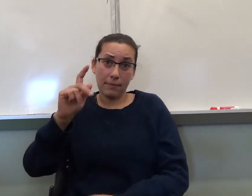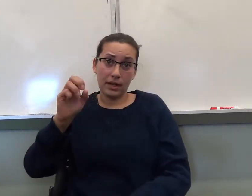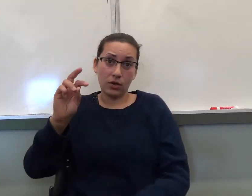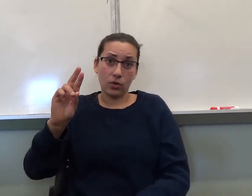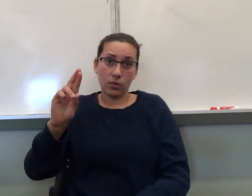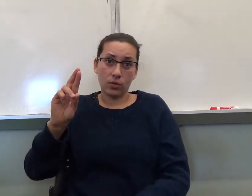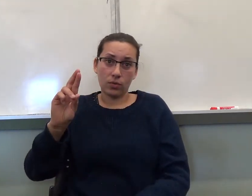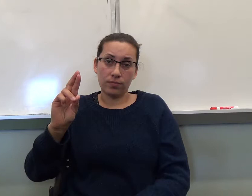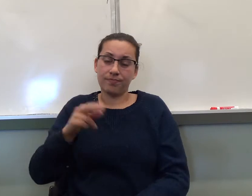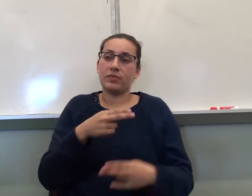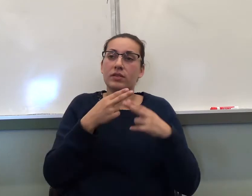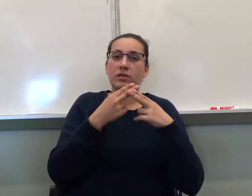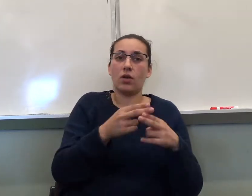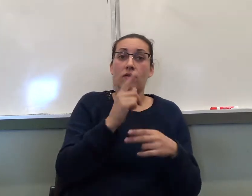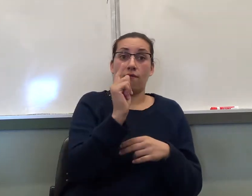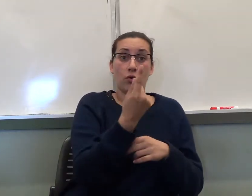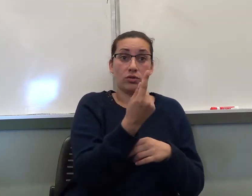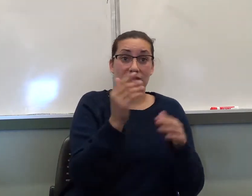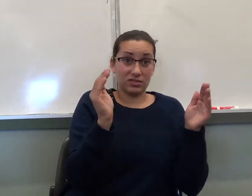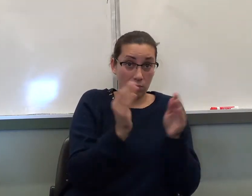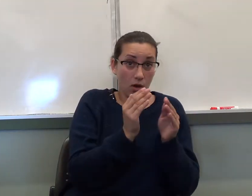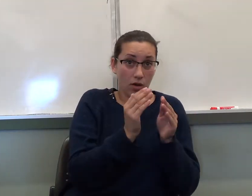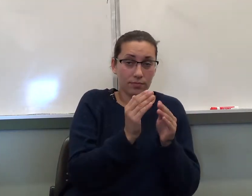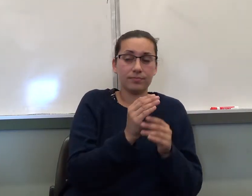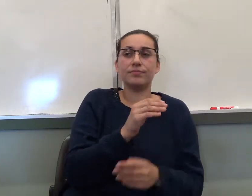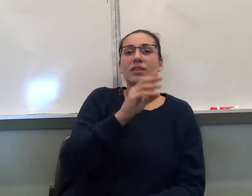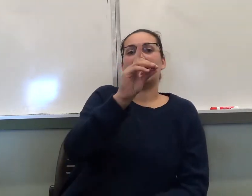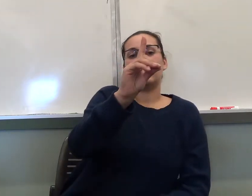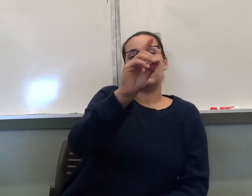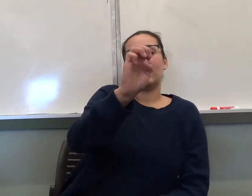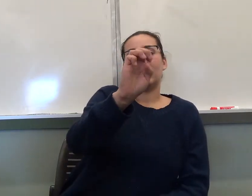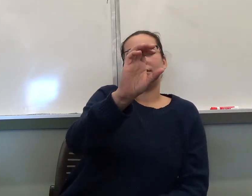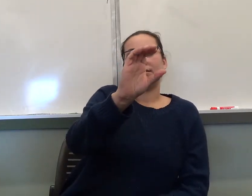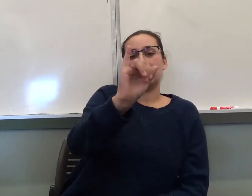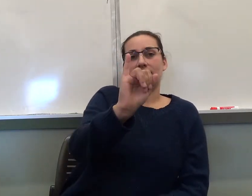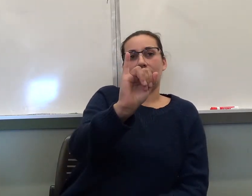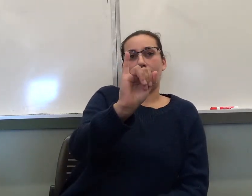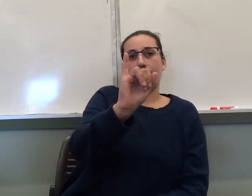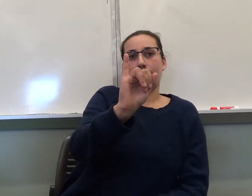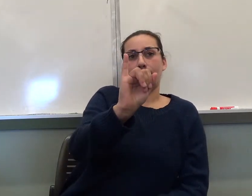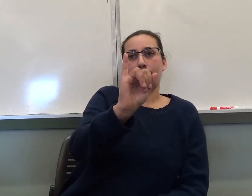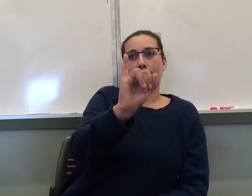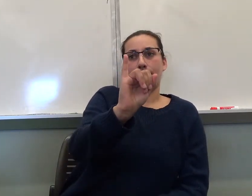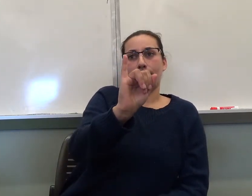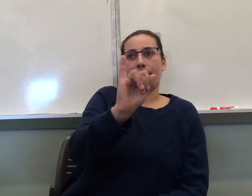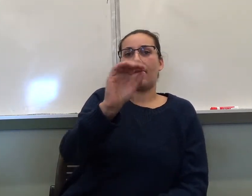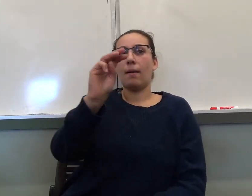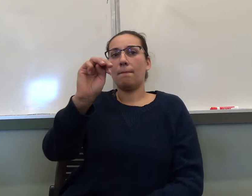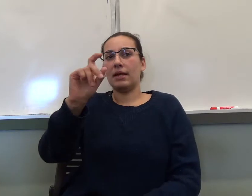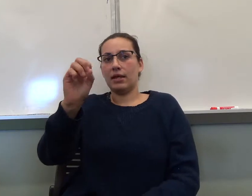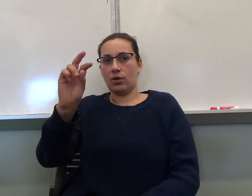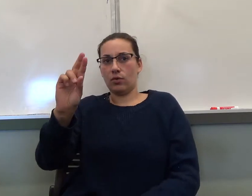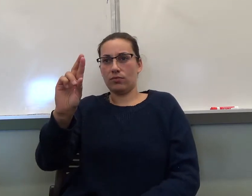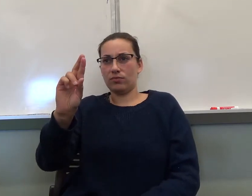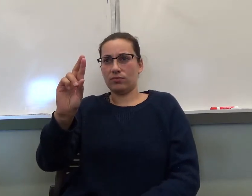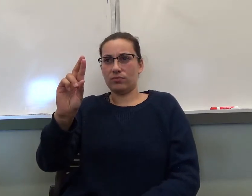decimeter, D-E-C-I. And you can see all the abbreviations there. The one that's kind of confusing is decimeter and